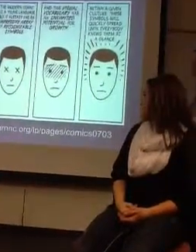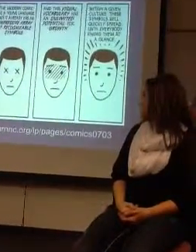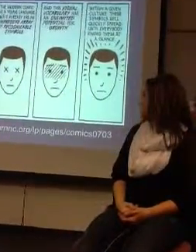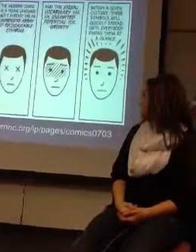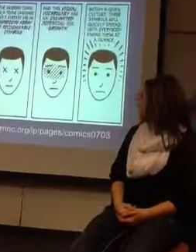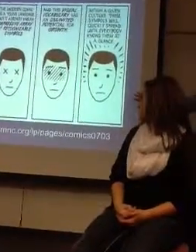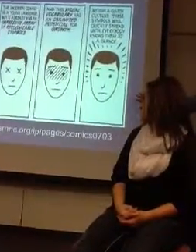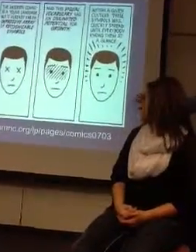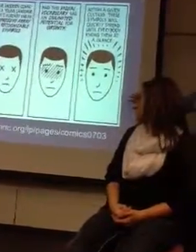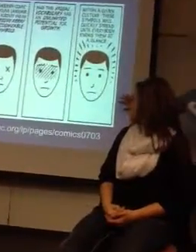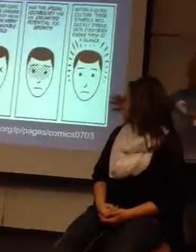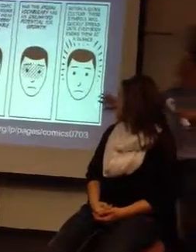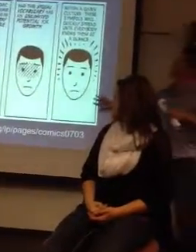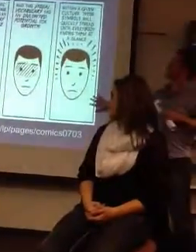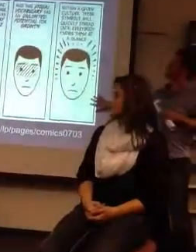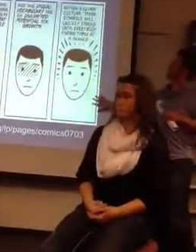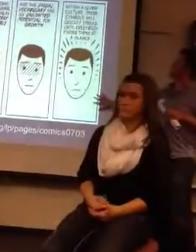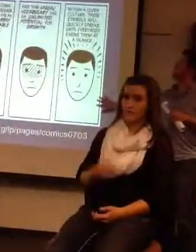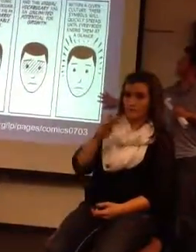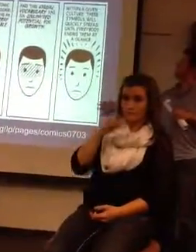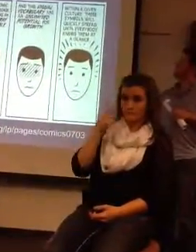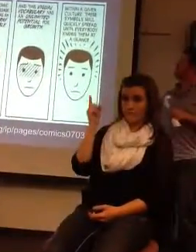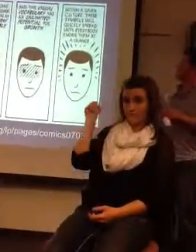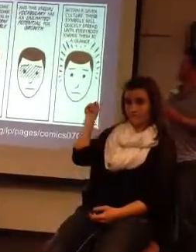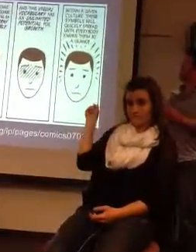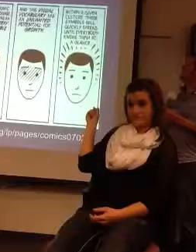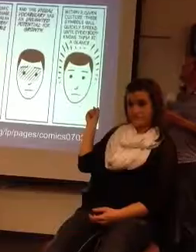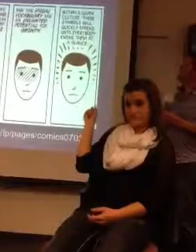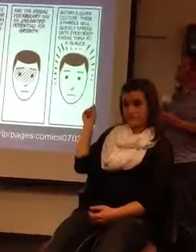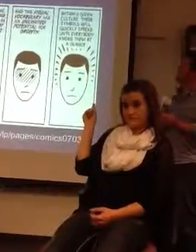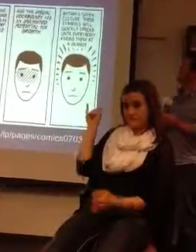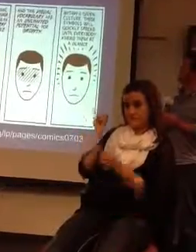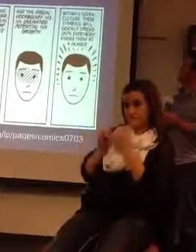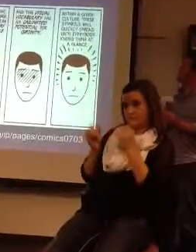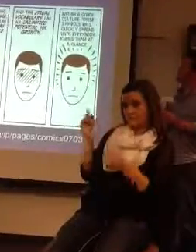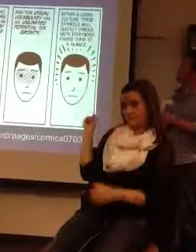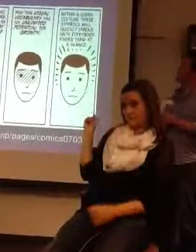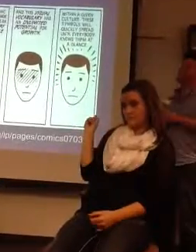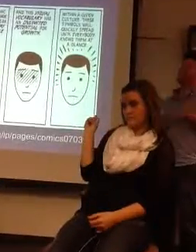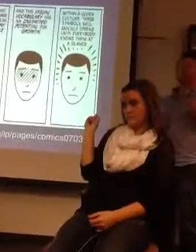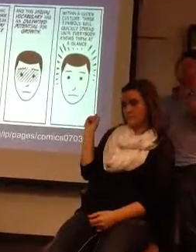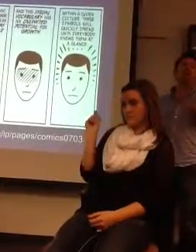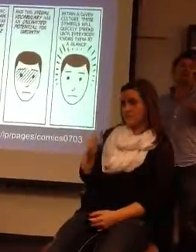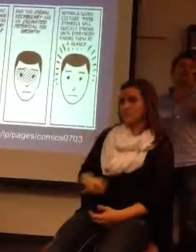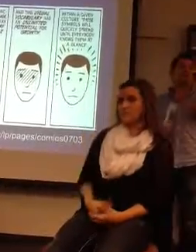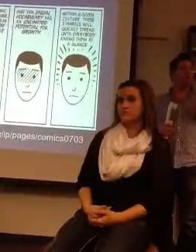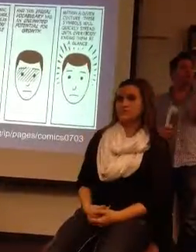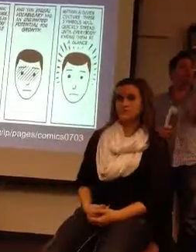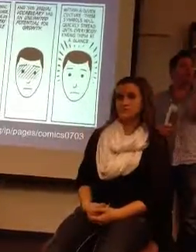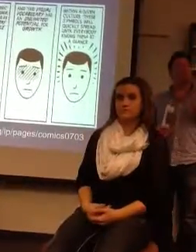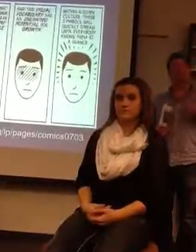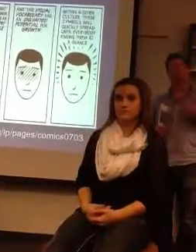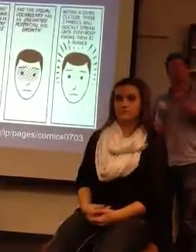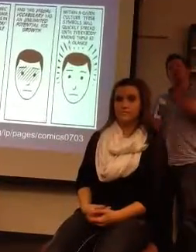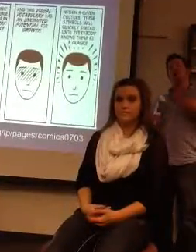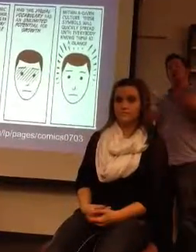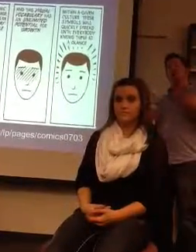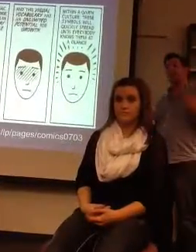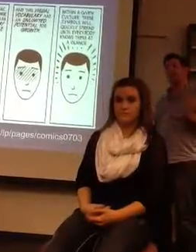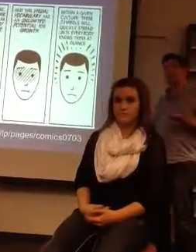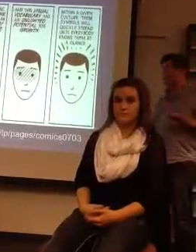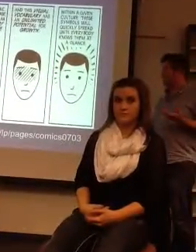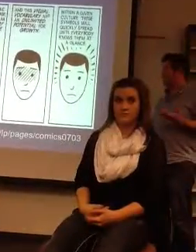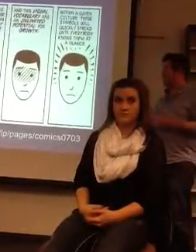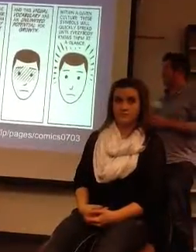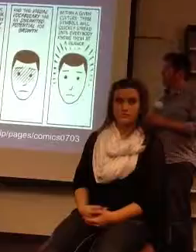growth. And then in the fourth panel, within a given culture, these symbols will quickly spread until everyone knows them at